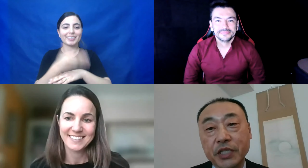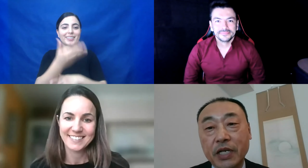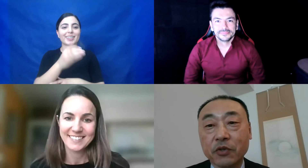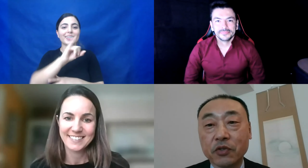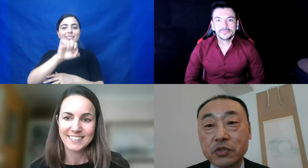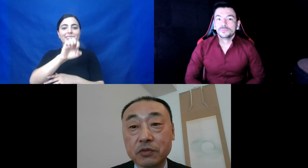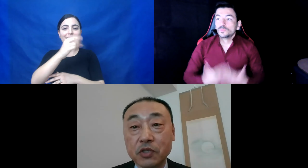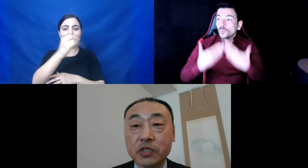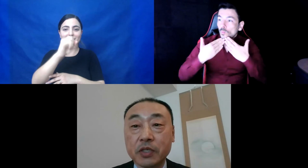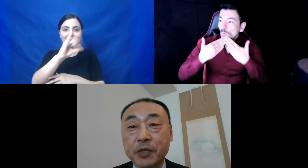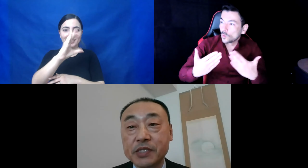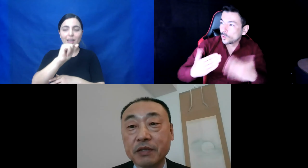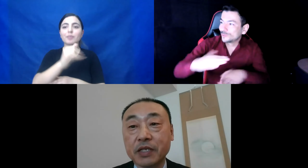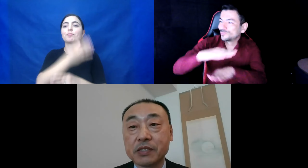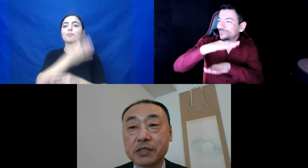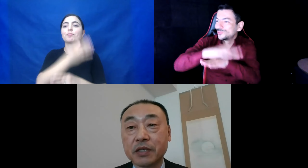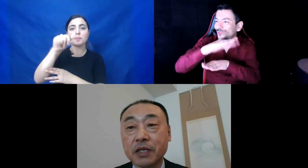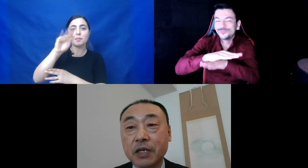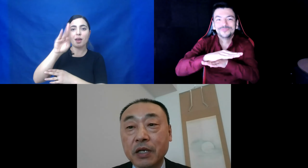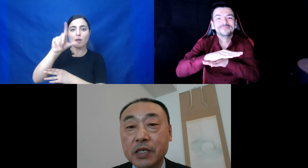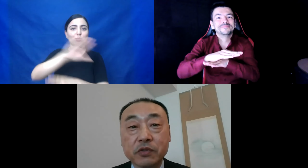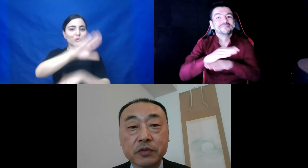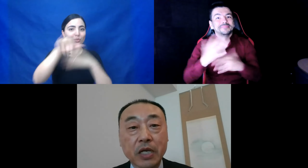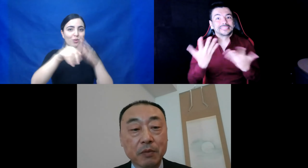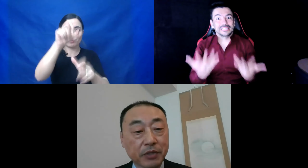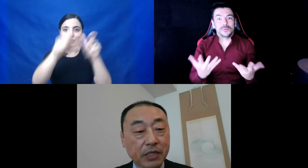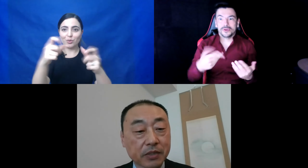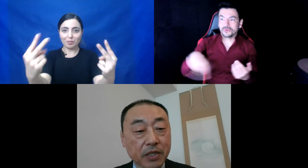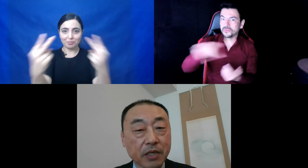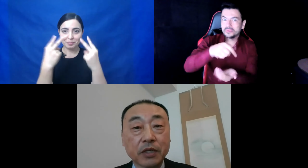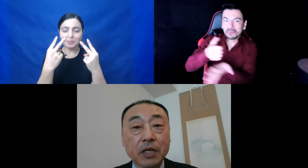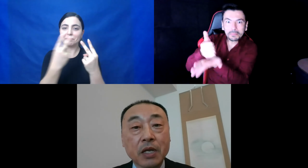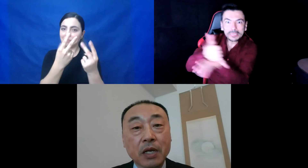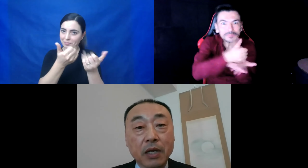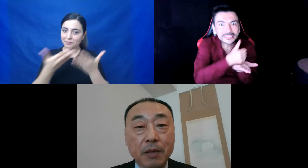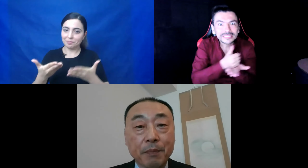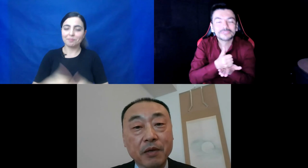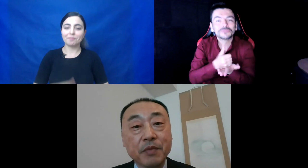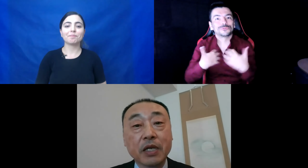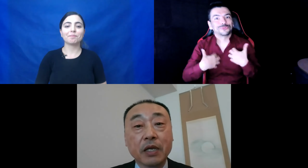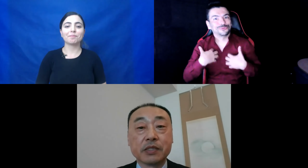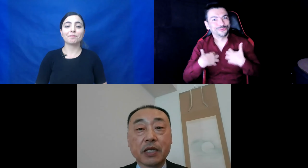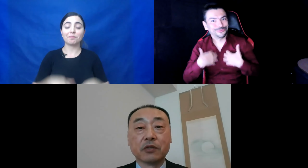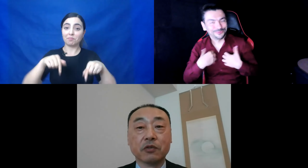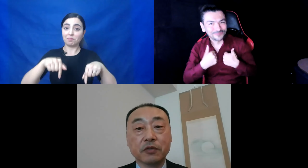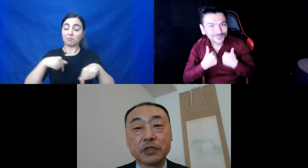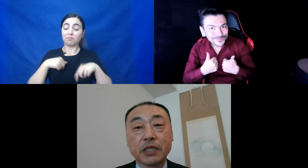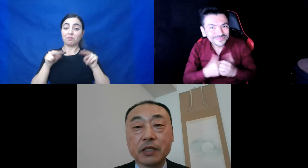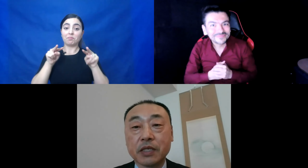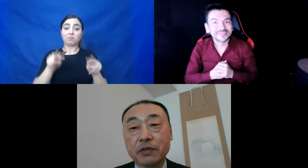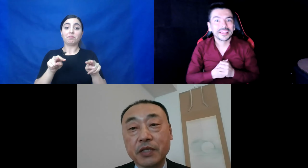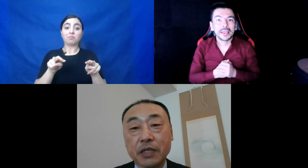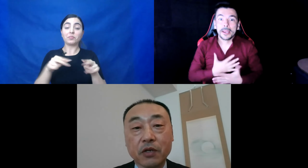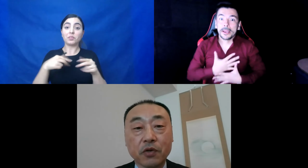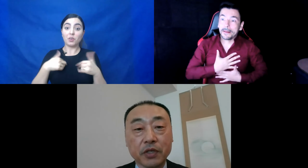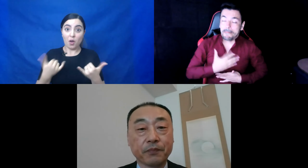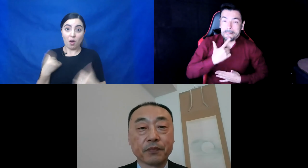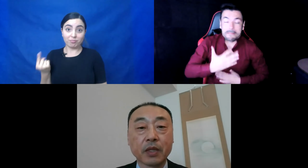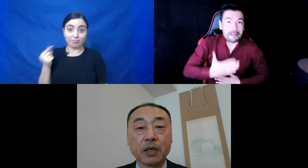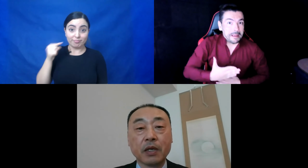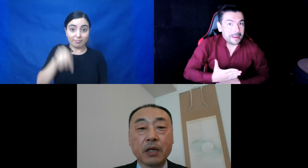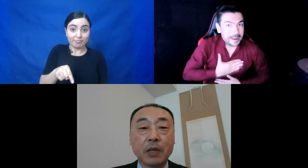good afternoon to Jessica and Pablo, and all the folks who are joining us here today. Para mí, it's a real pleasure for me el día de